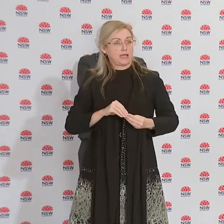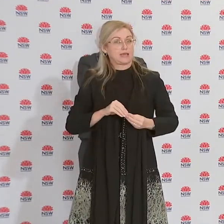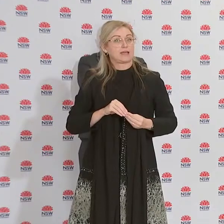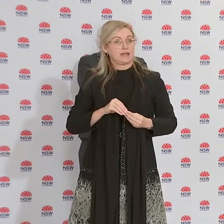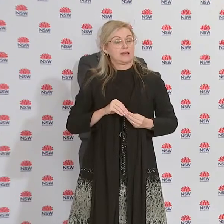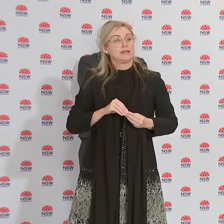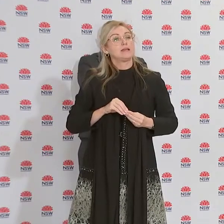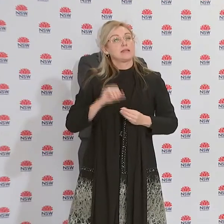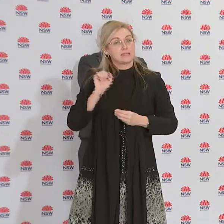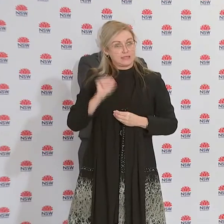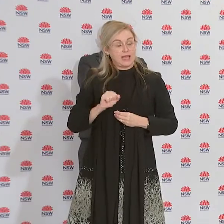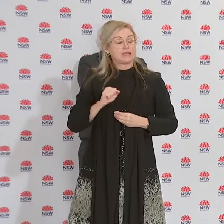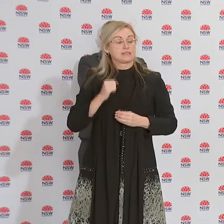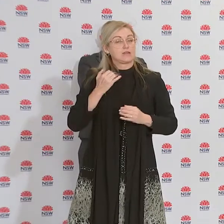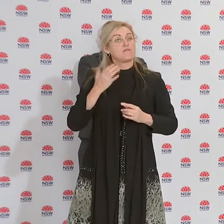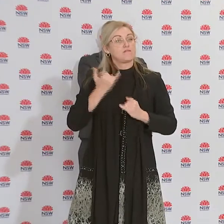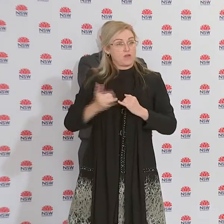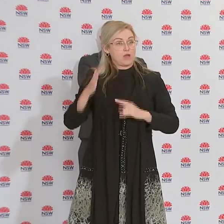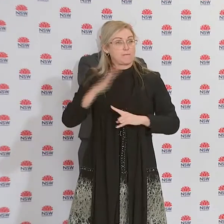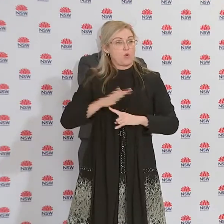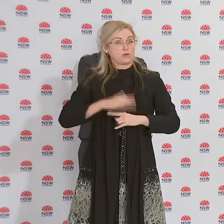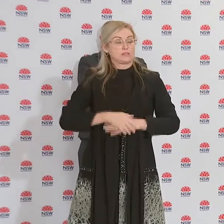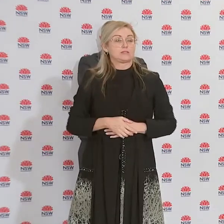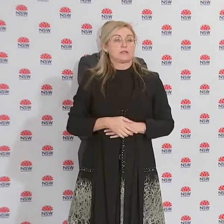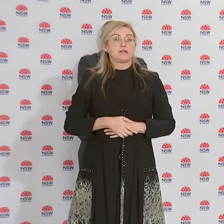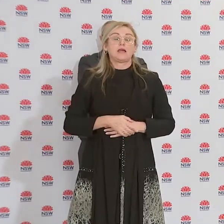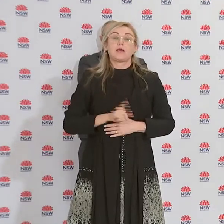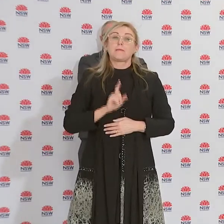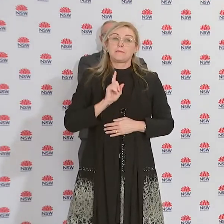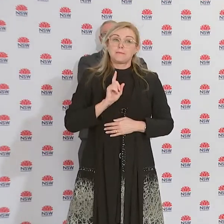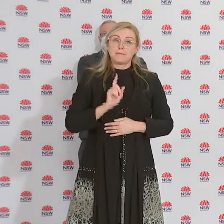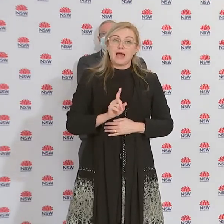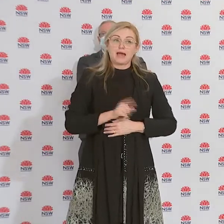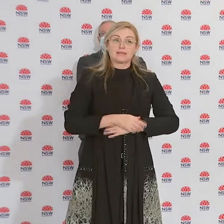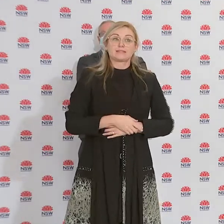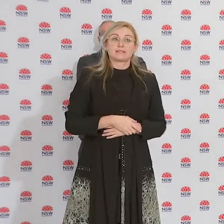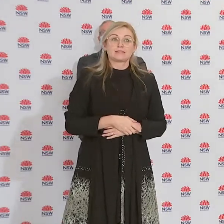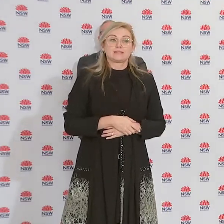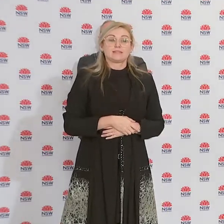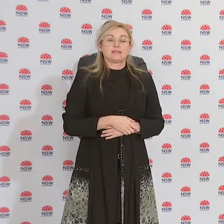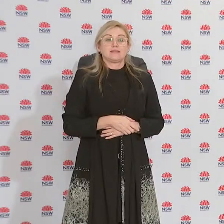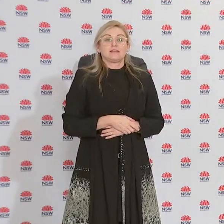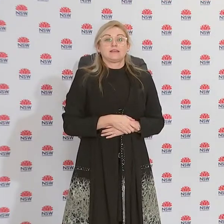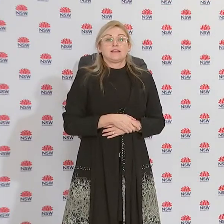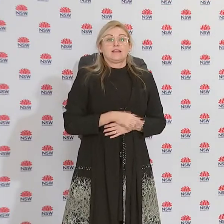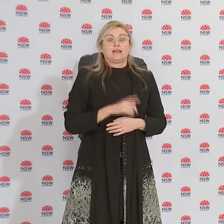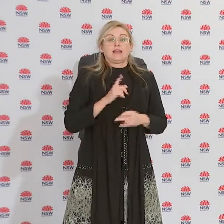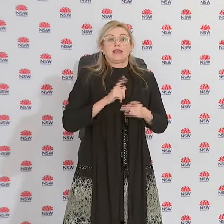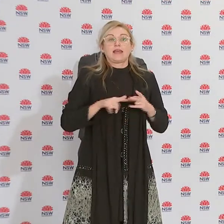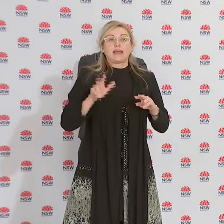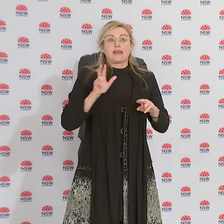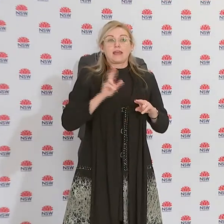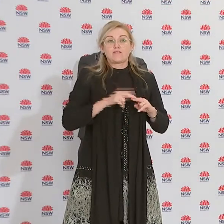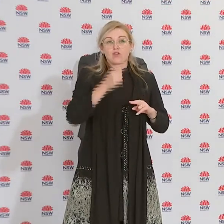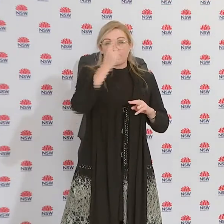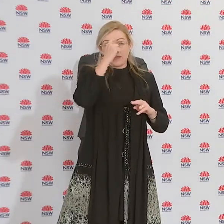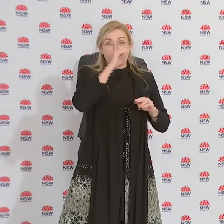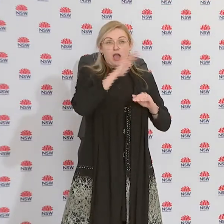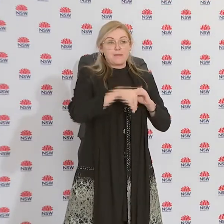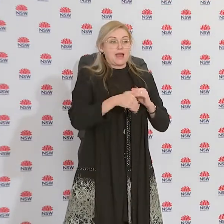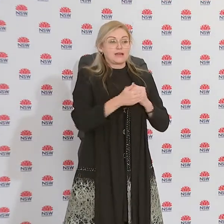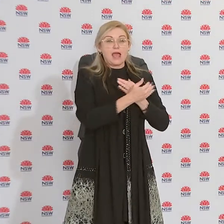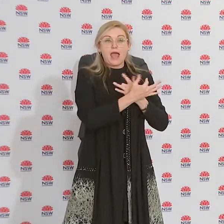on the table. I want to stress that. But I also want to stress that I bet you if you did a straw poll of people, households